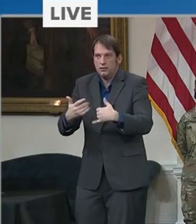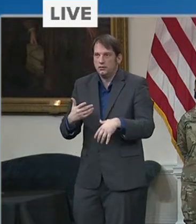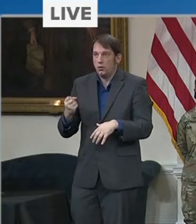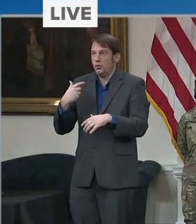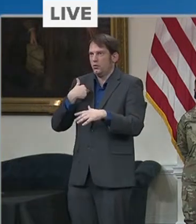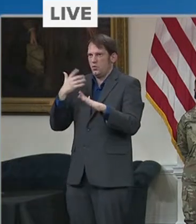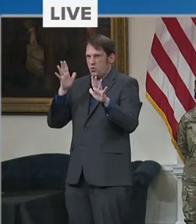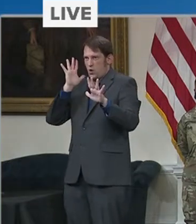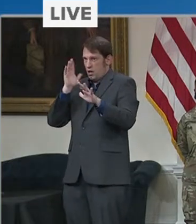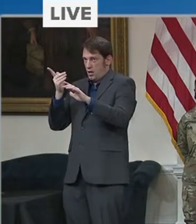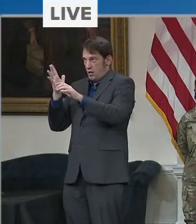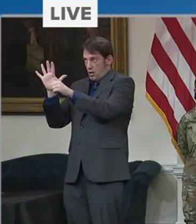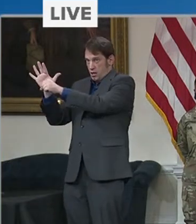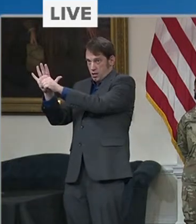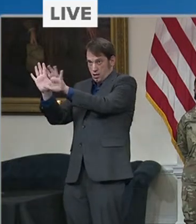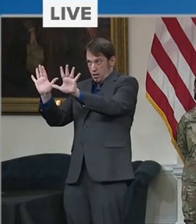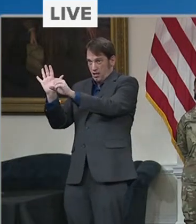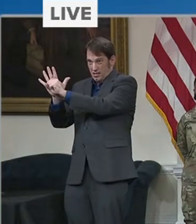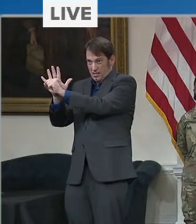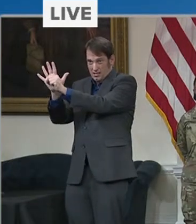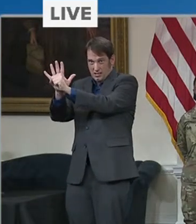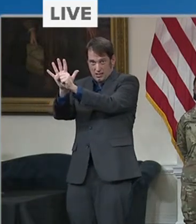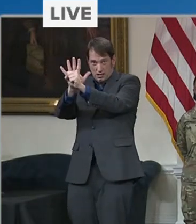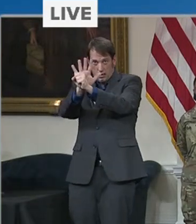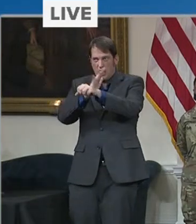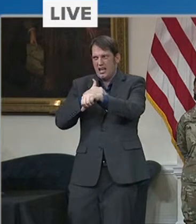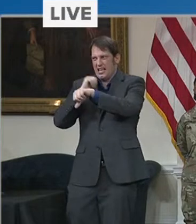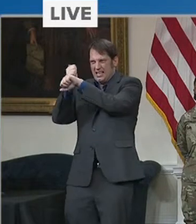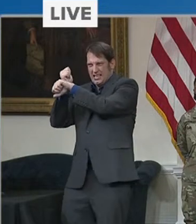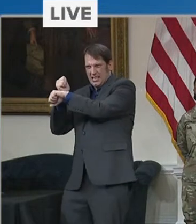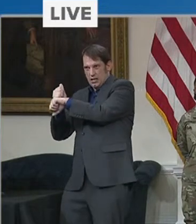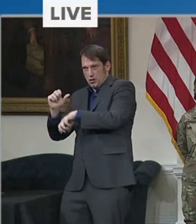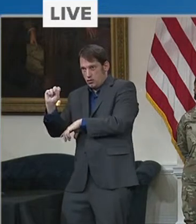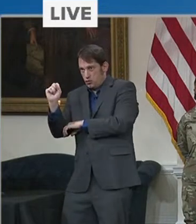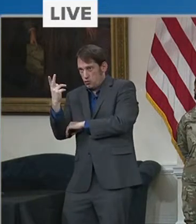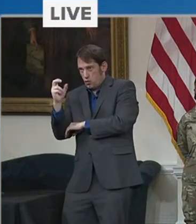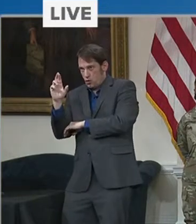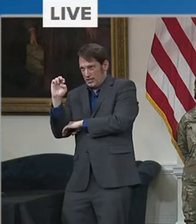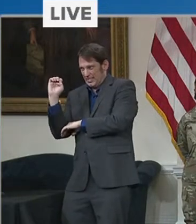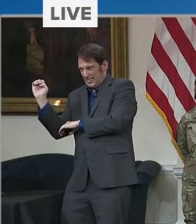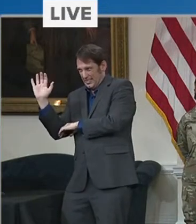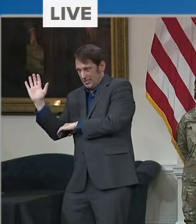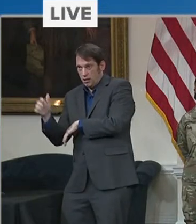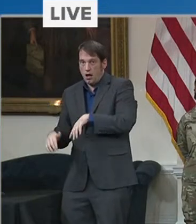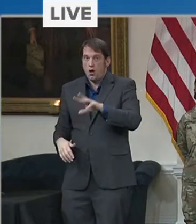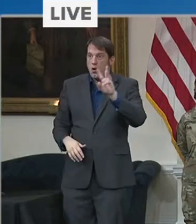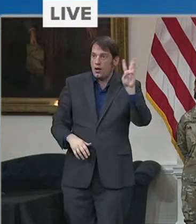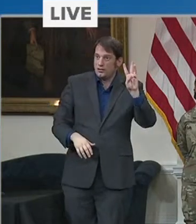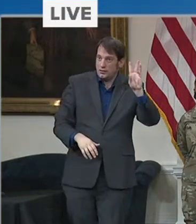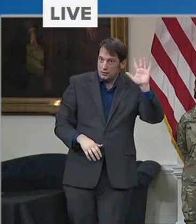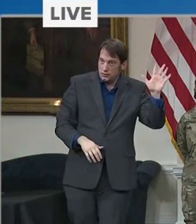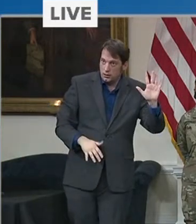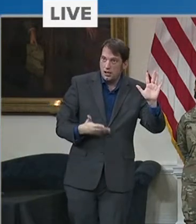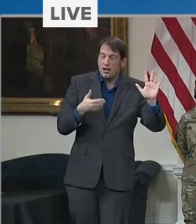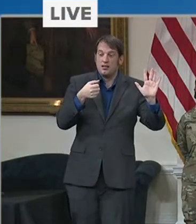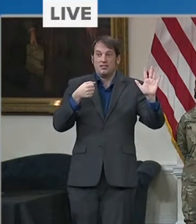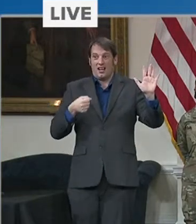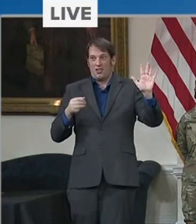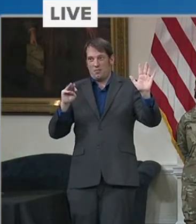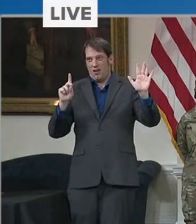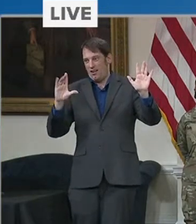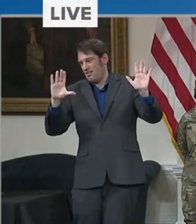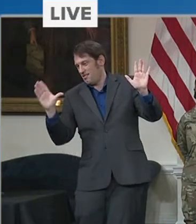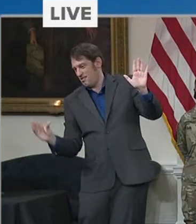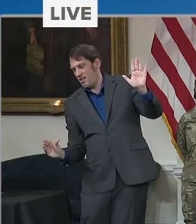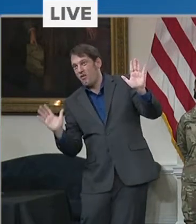centers on the Eastern Shore, in Western Maryland, and in Southern Maryland.